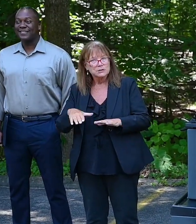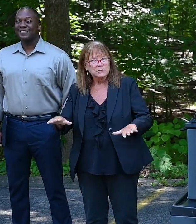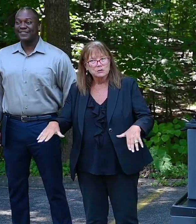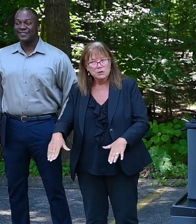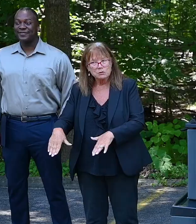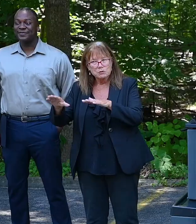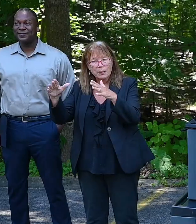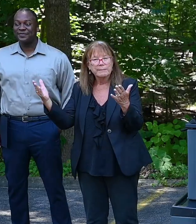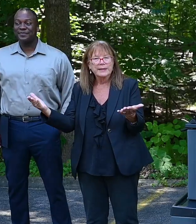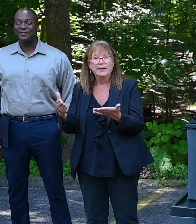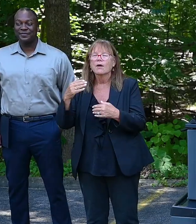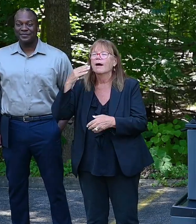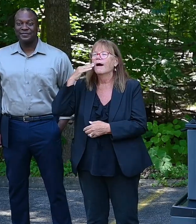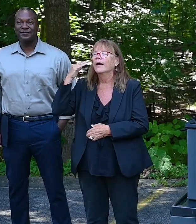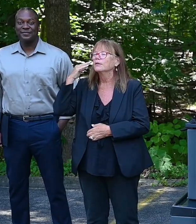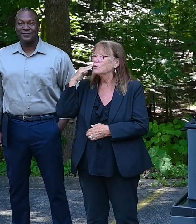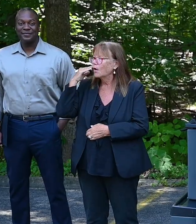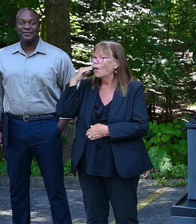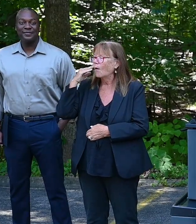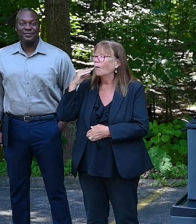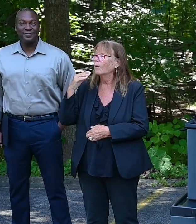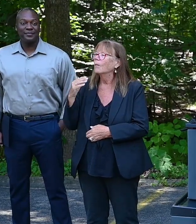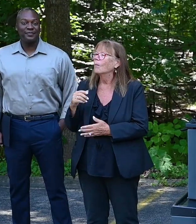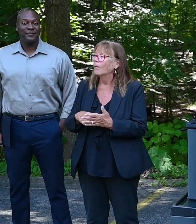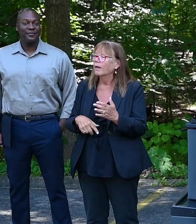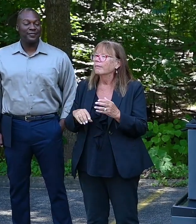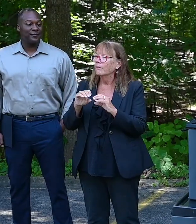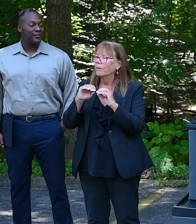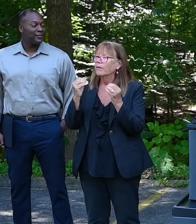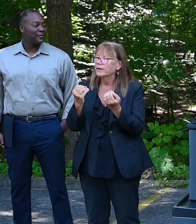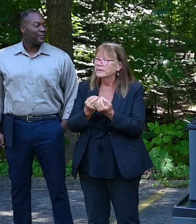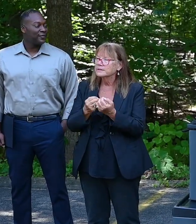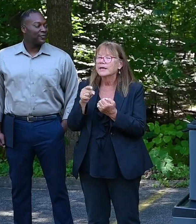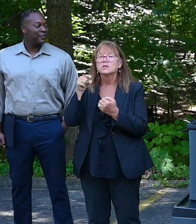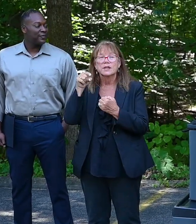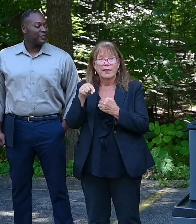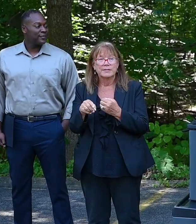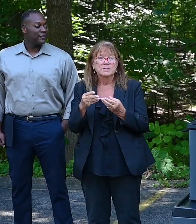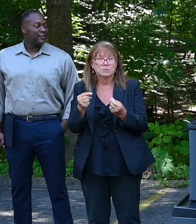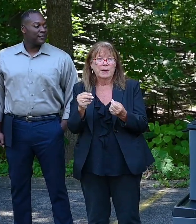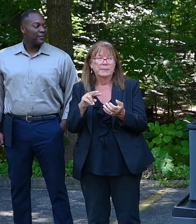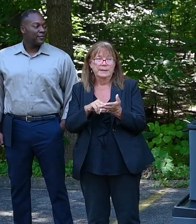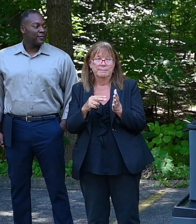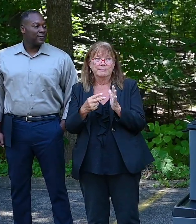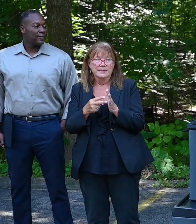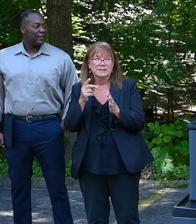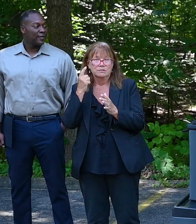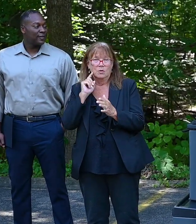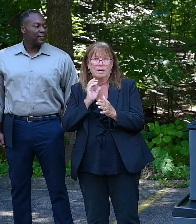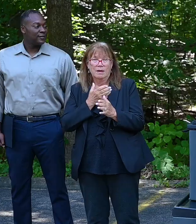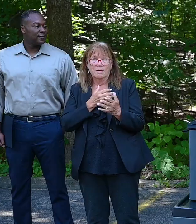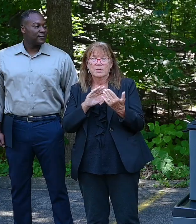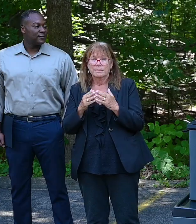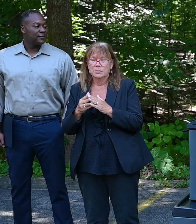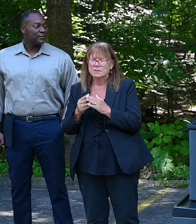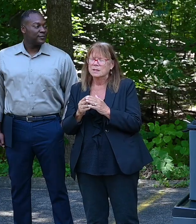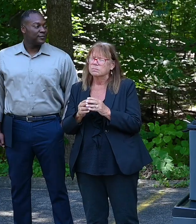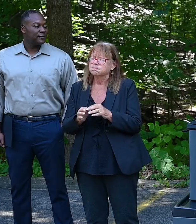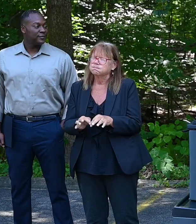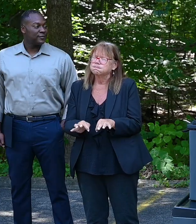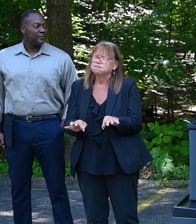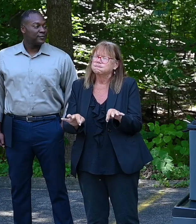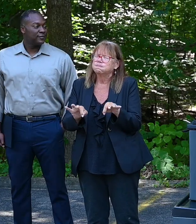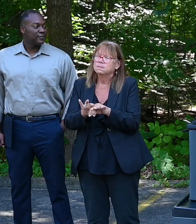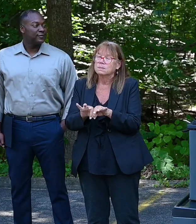I know firsthand what this organization and this property means to the community. So it's